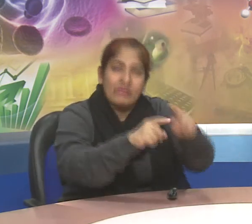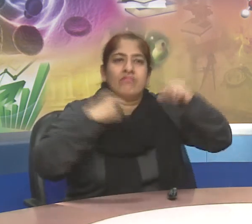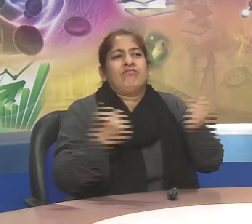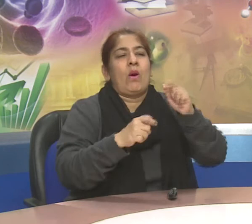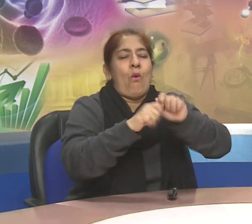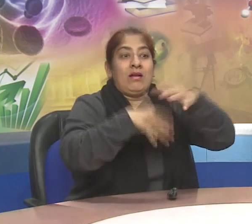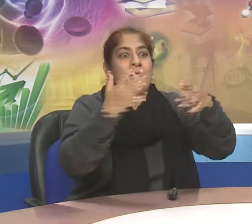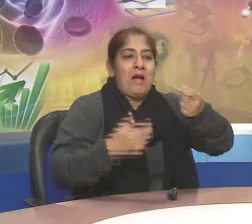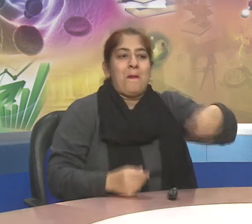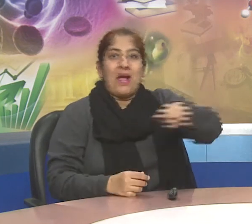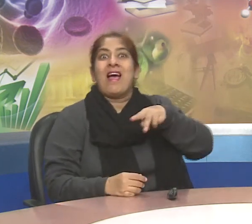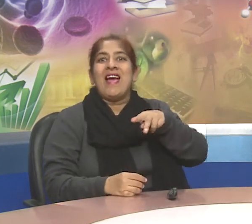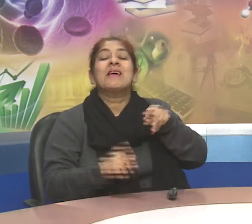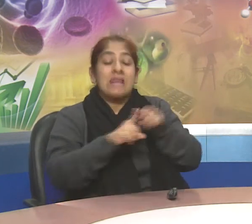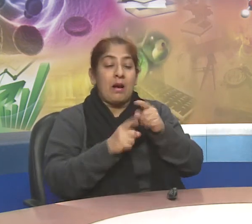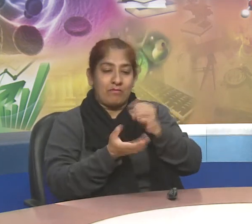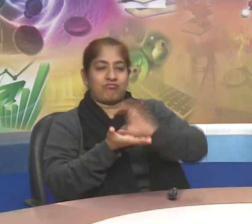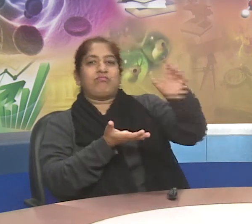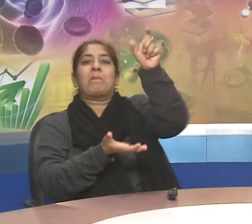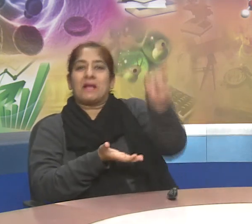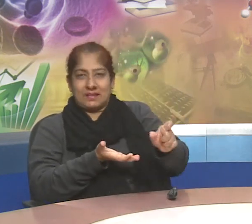Investor means save.